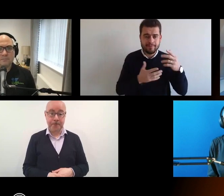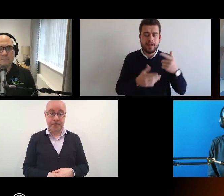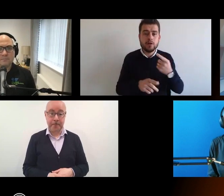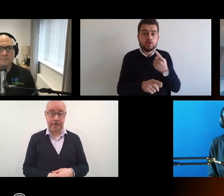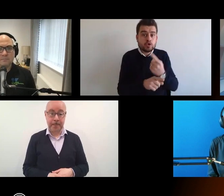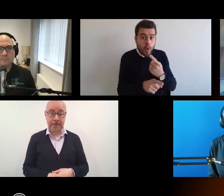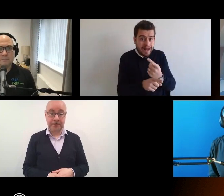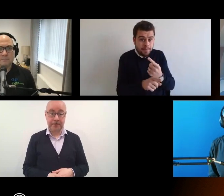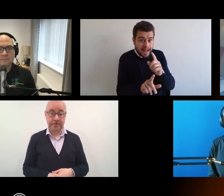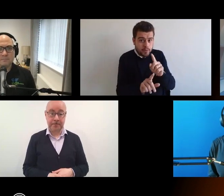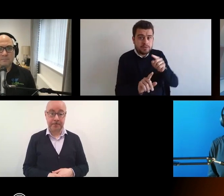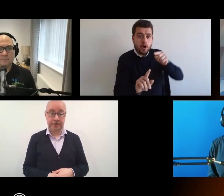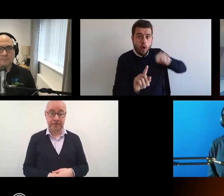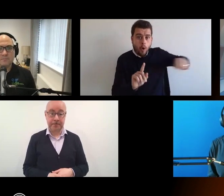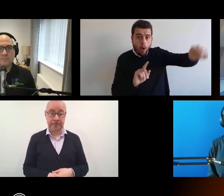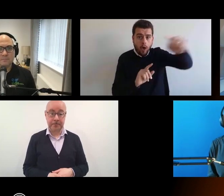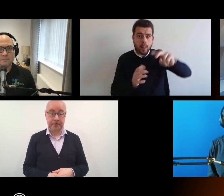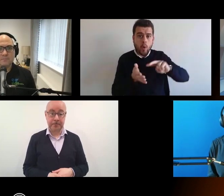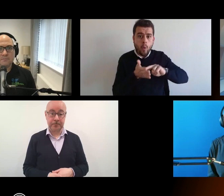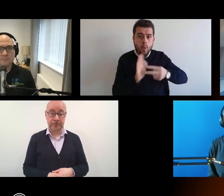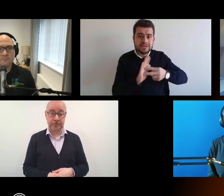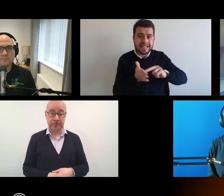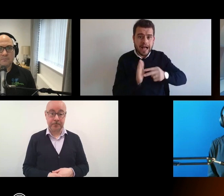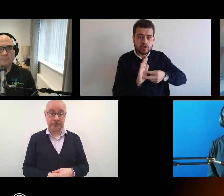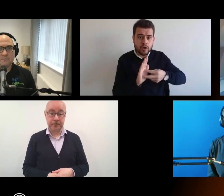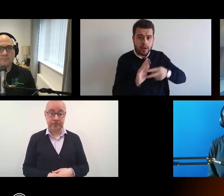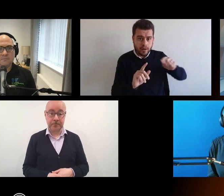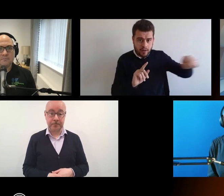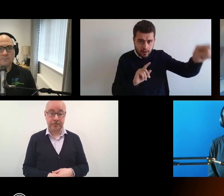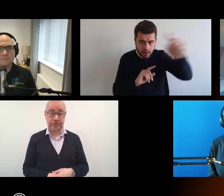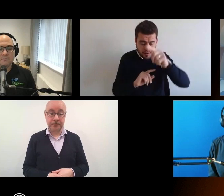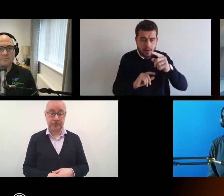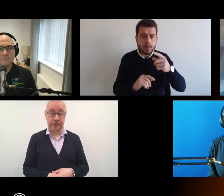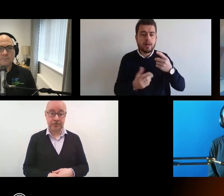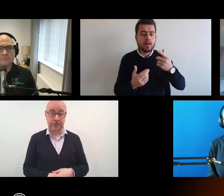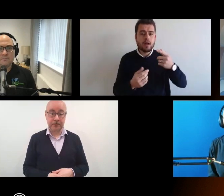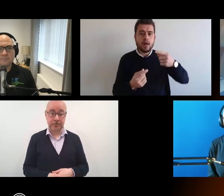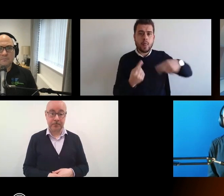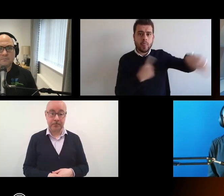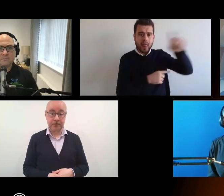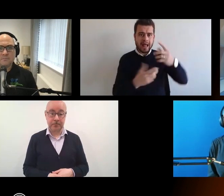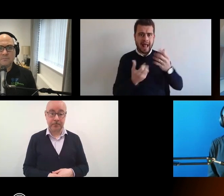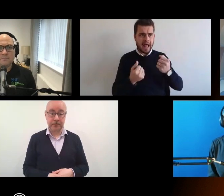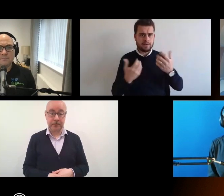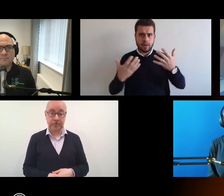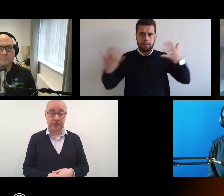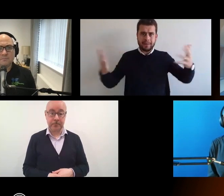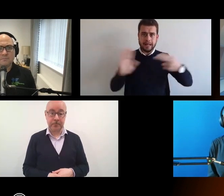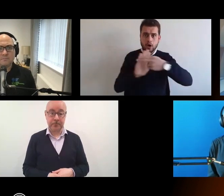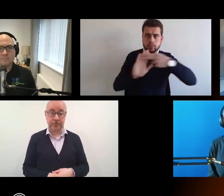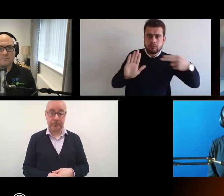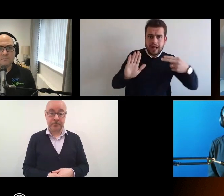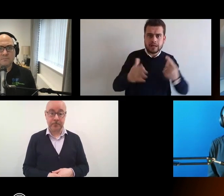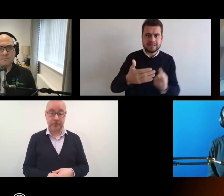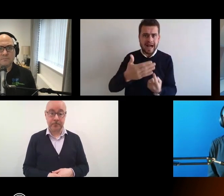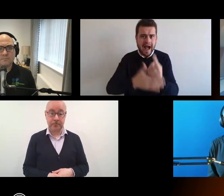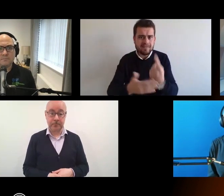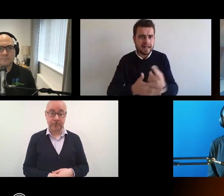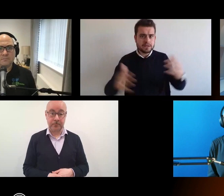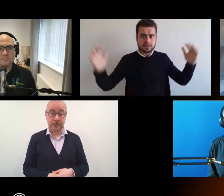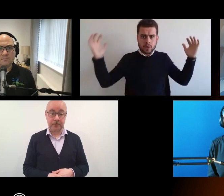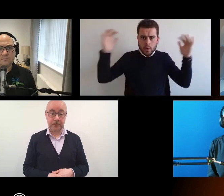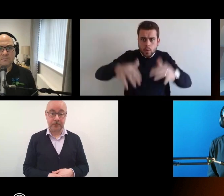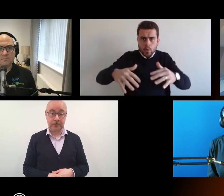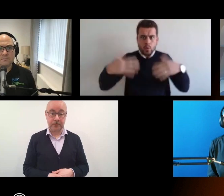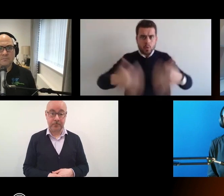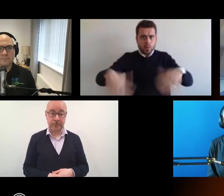I'm looking, for example, at brand protection. I'm thinking about those organizations, and they